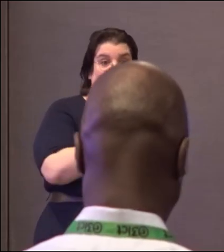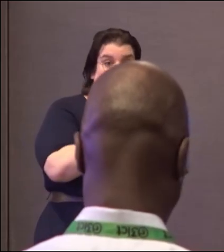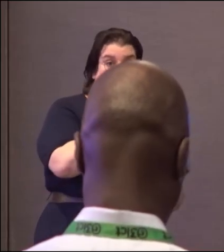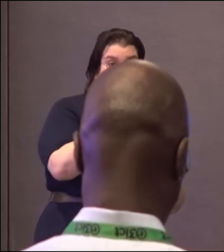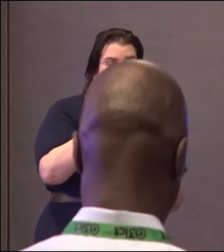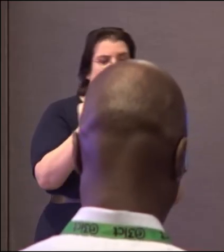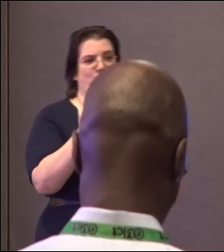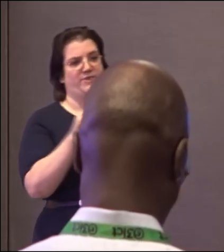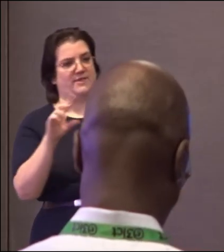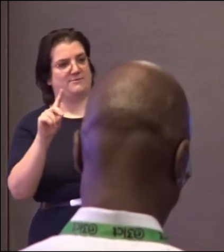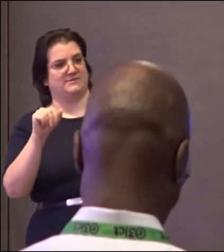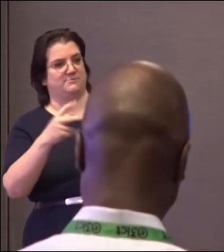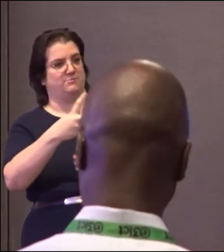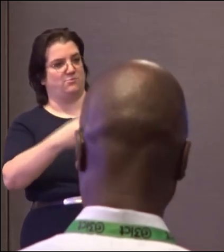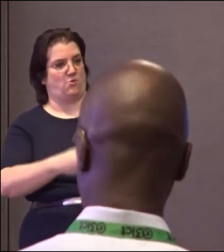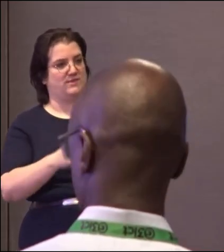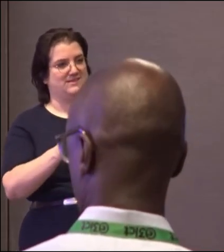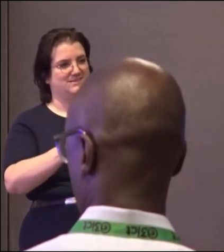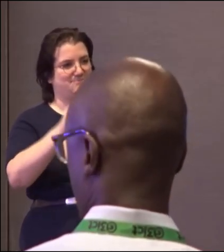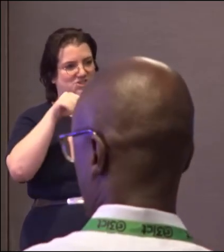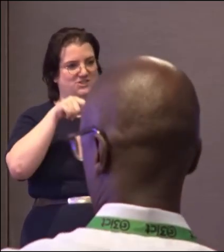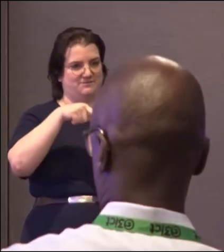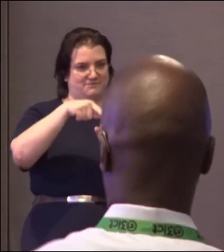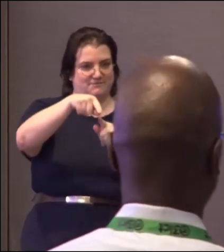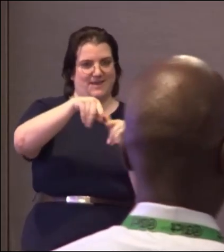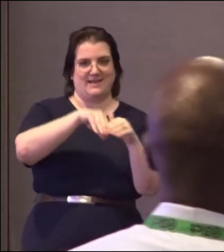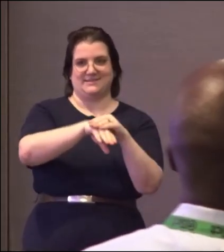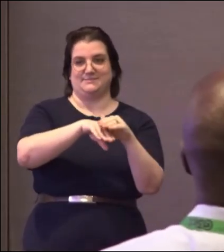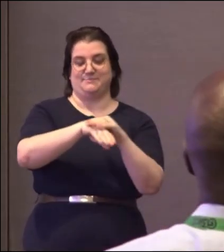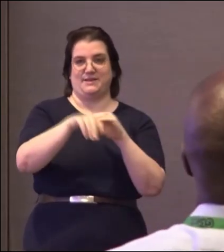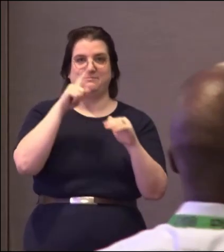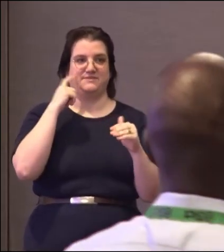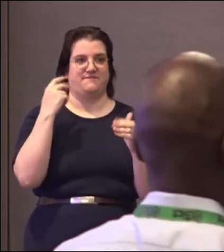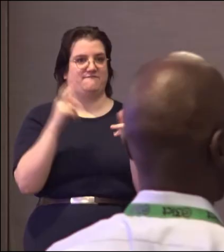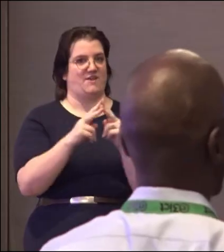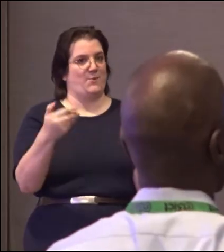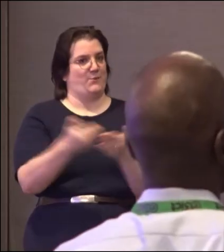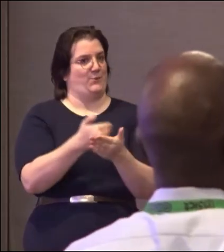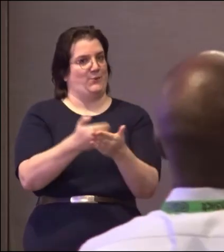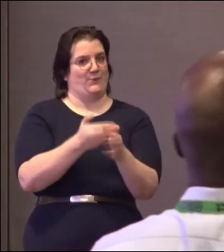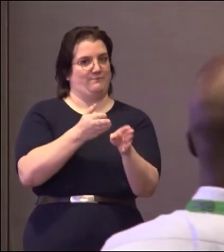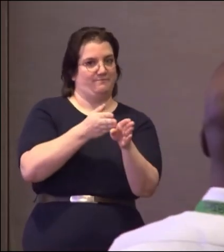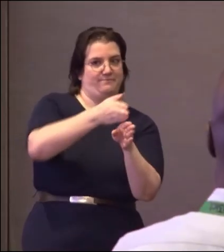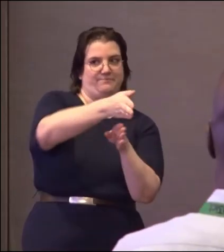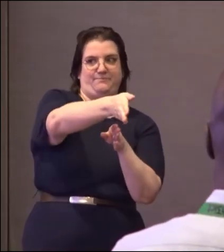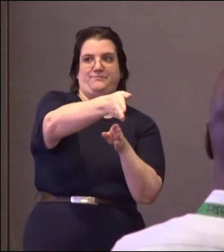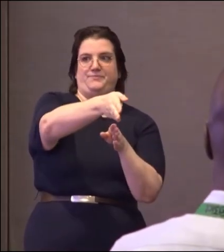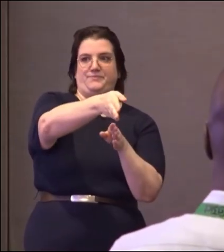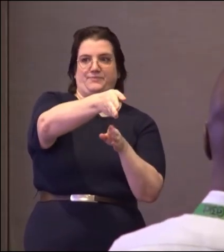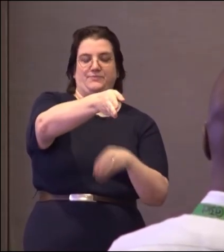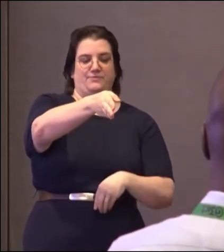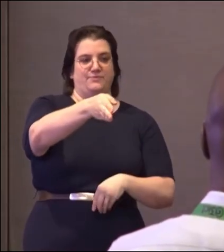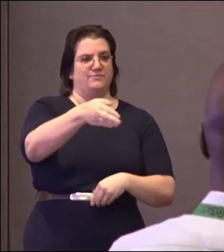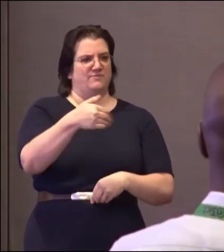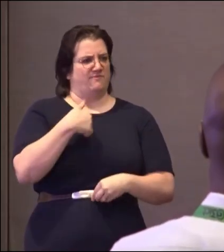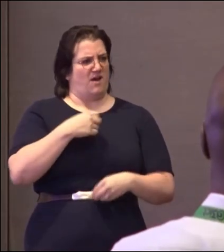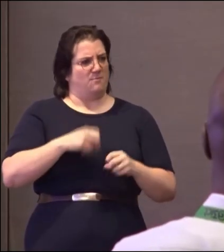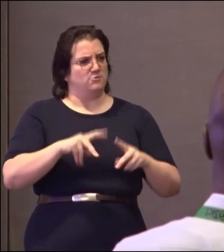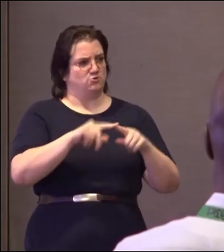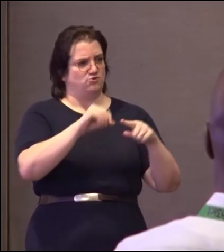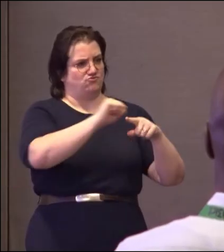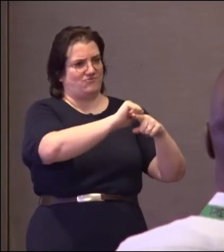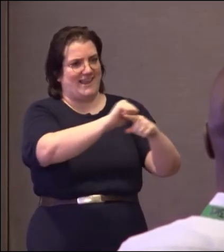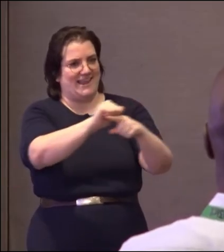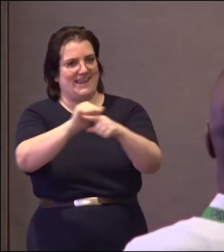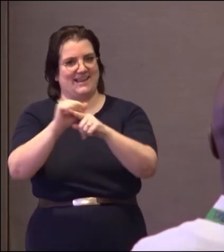disabilities, especially in the accessibility space, because it's a very new space. And there's an opportunity to train